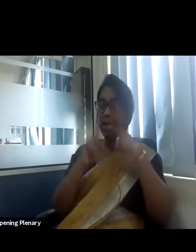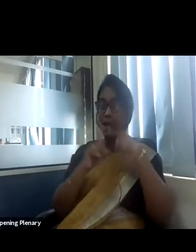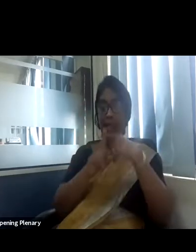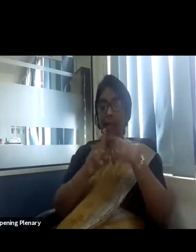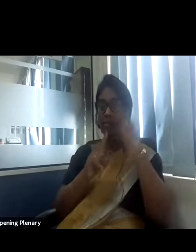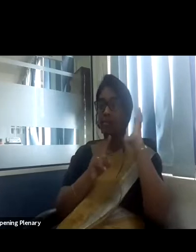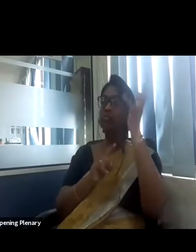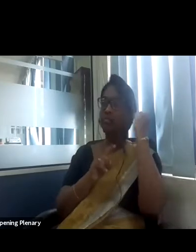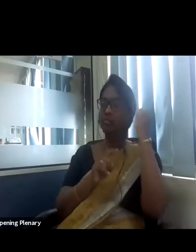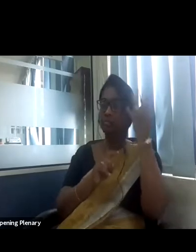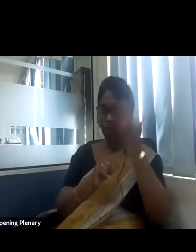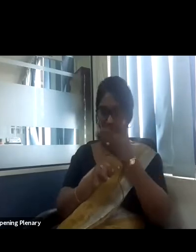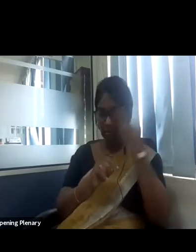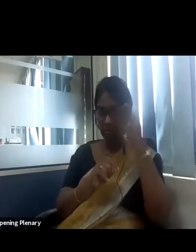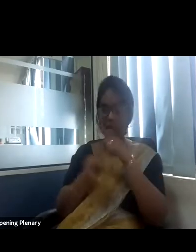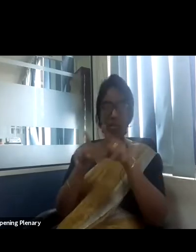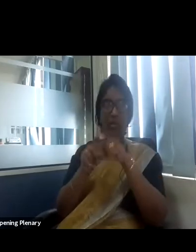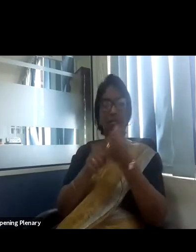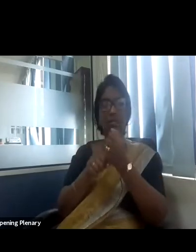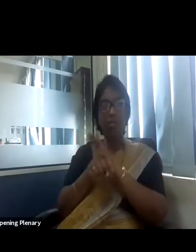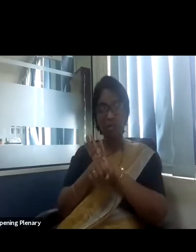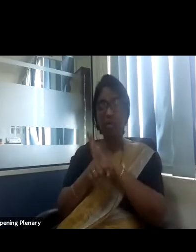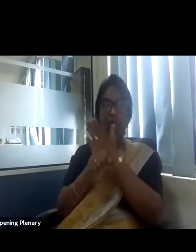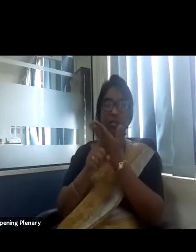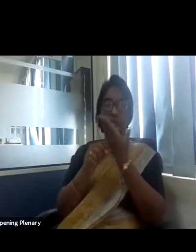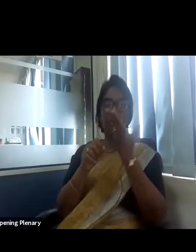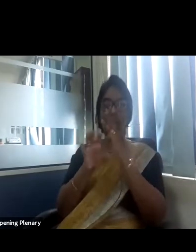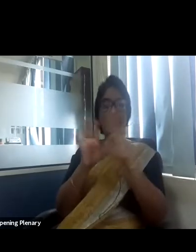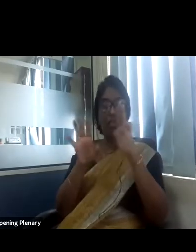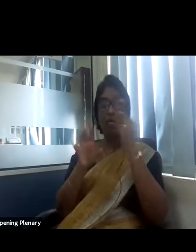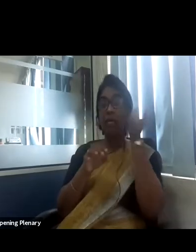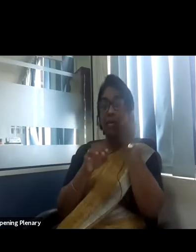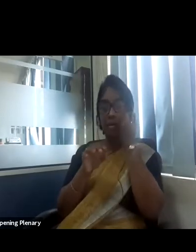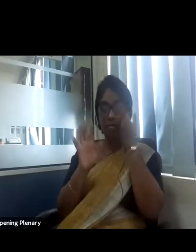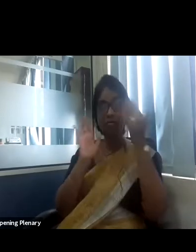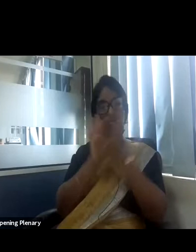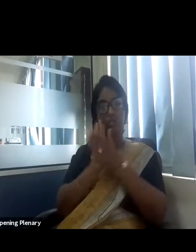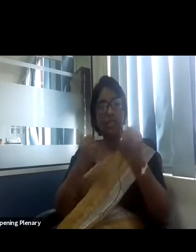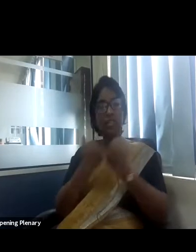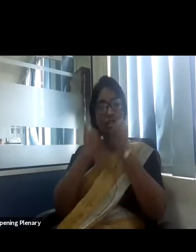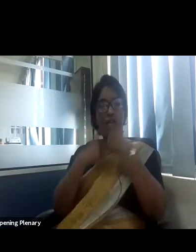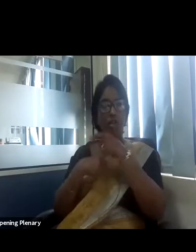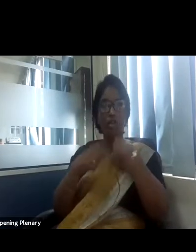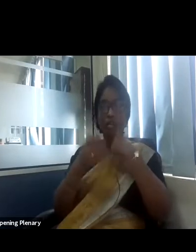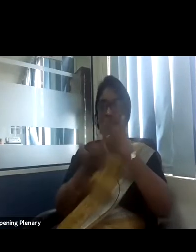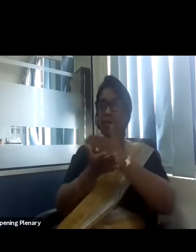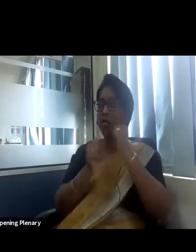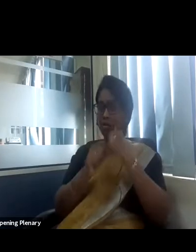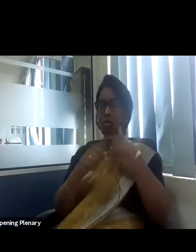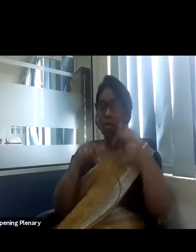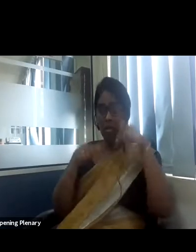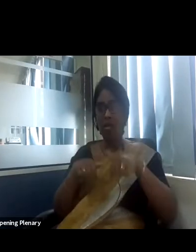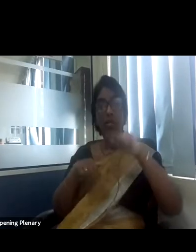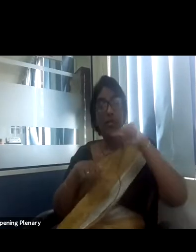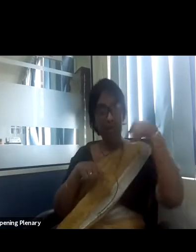really very pleased with this forum today and tomorrow, because we're really following